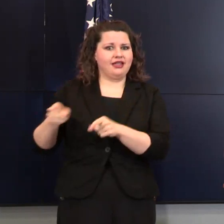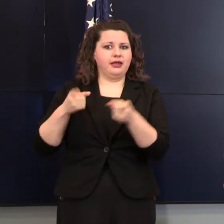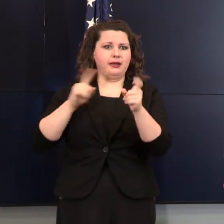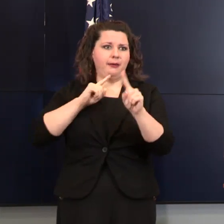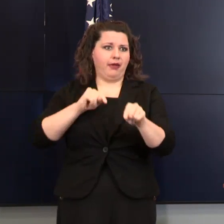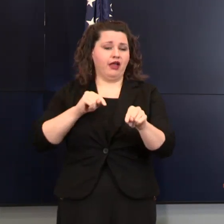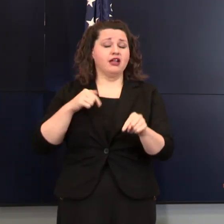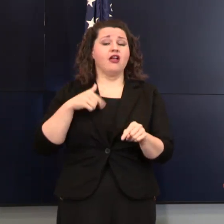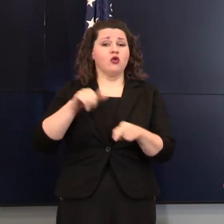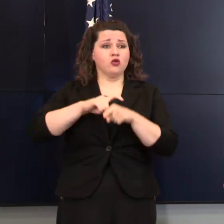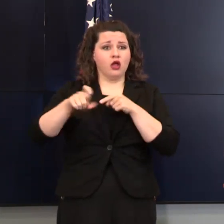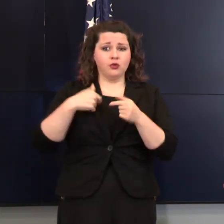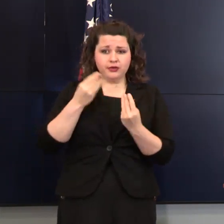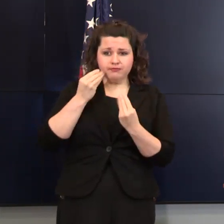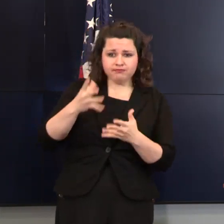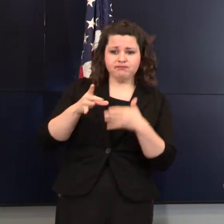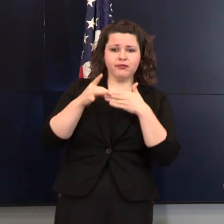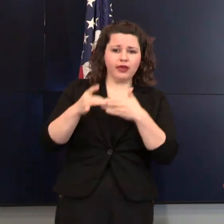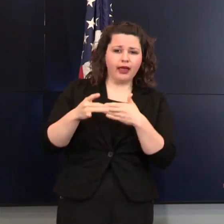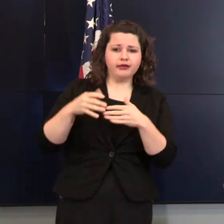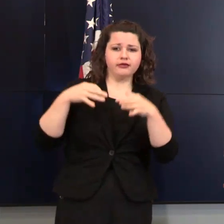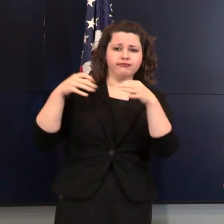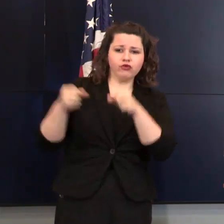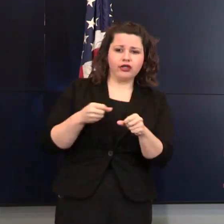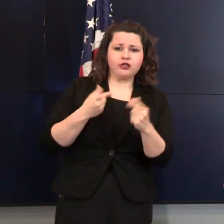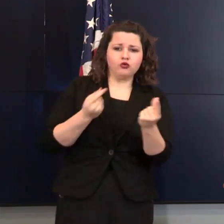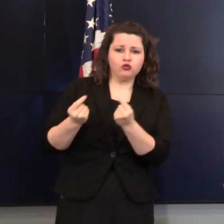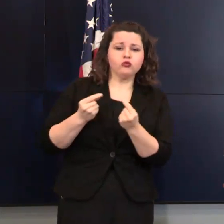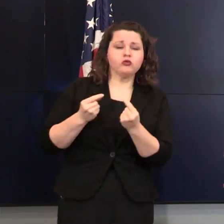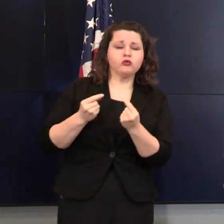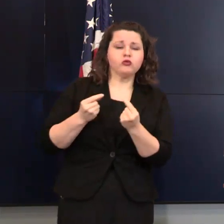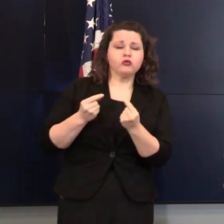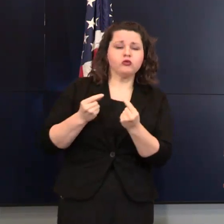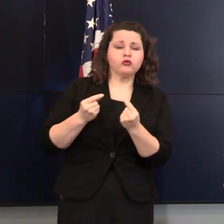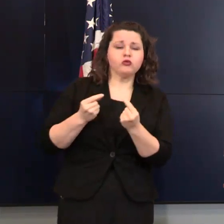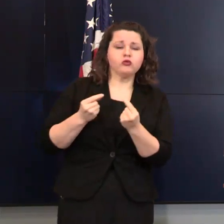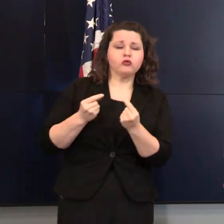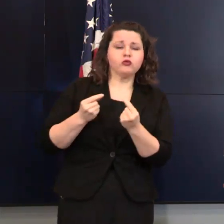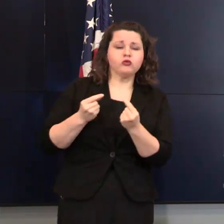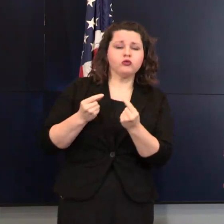on our website. We have daily calls with community-based corrections directors,